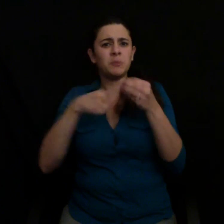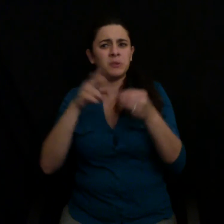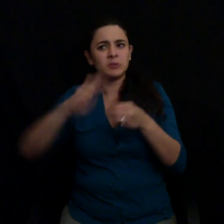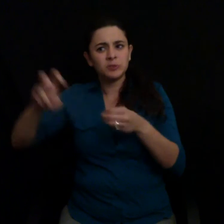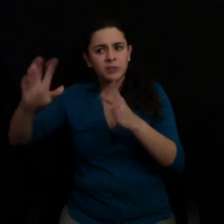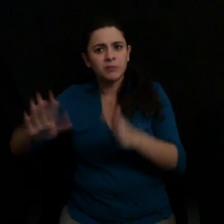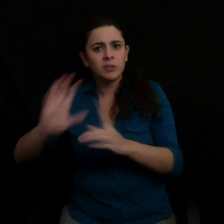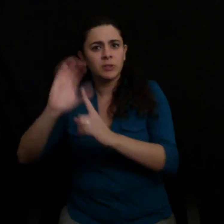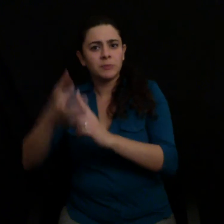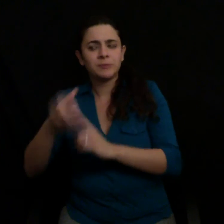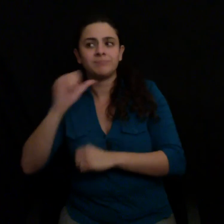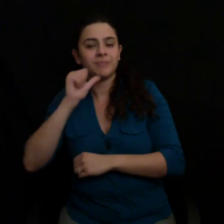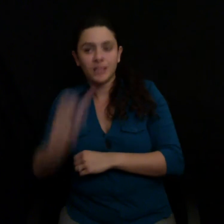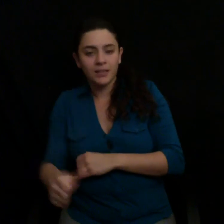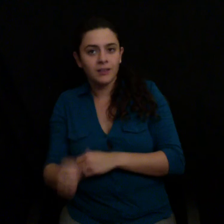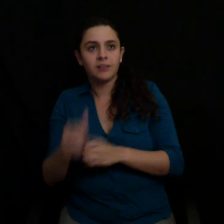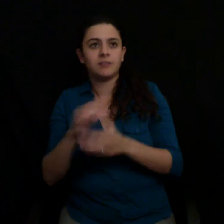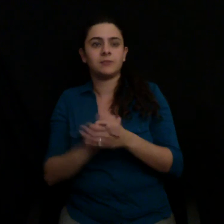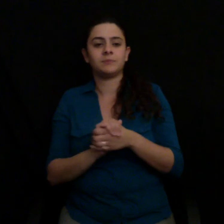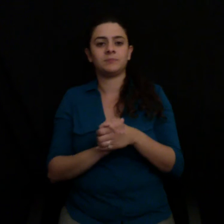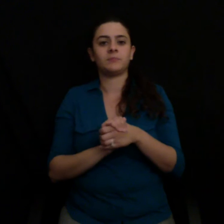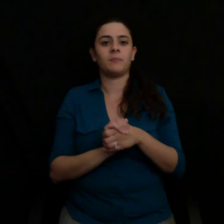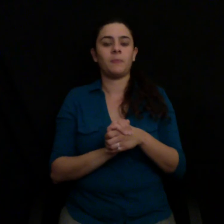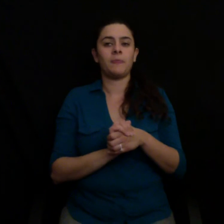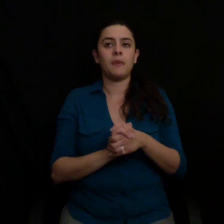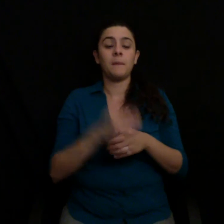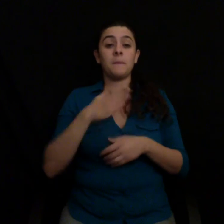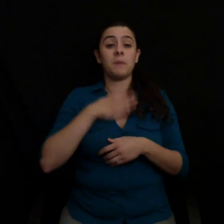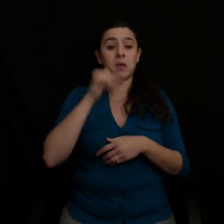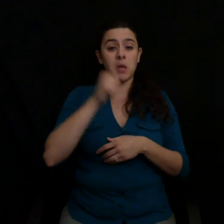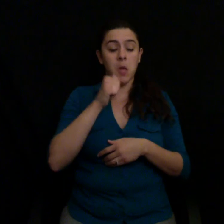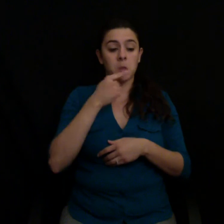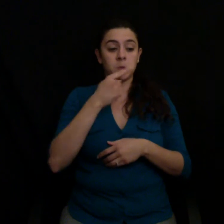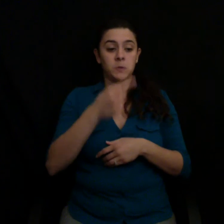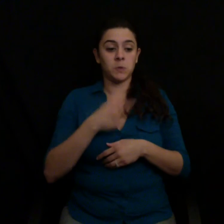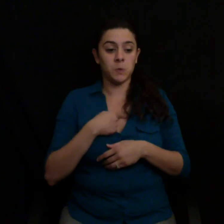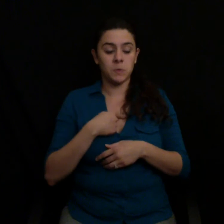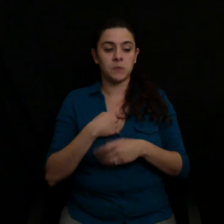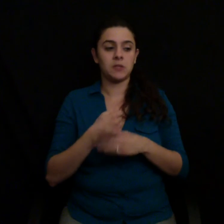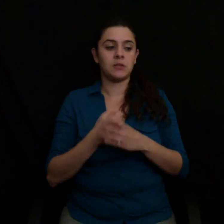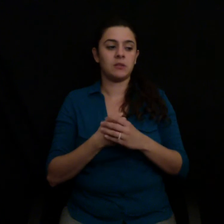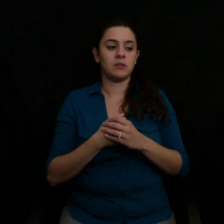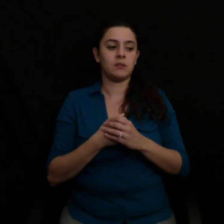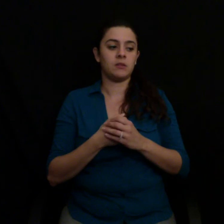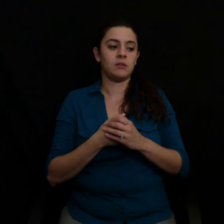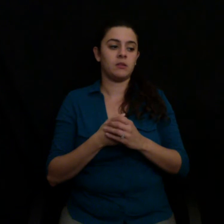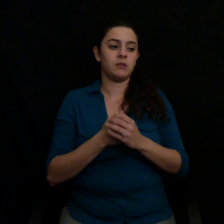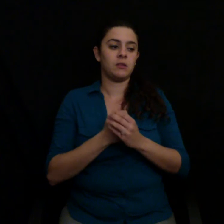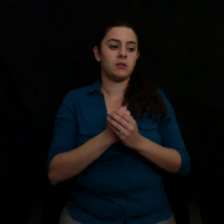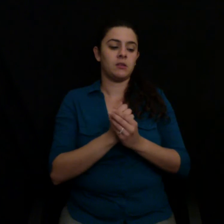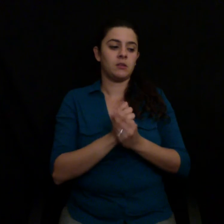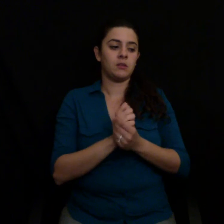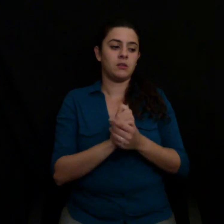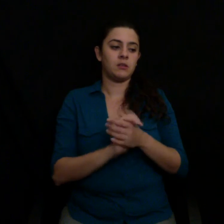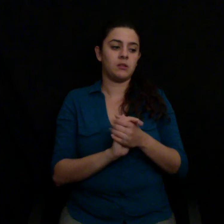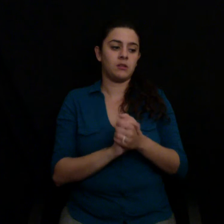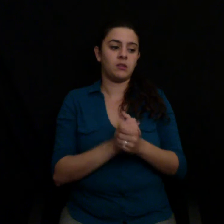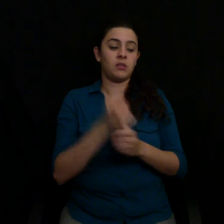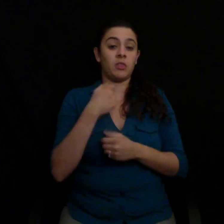And apparently I didn't hear it from them, but an aunt thought that me and Dakota were in love and we were